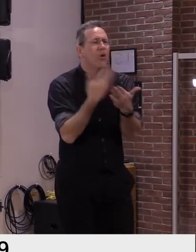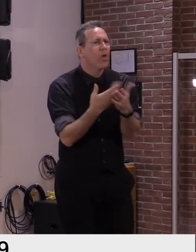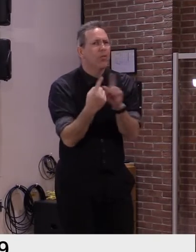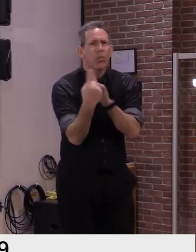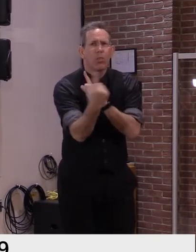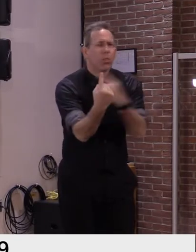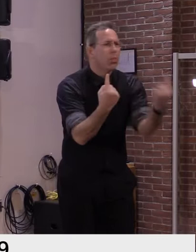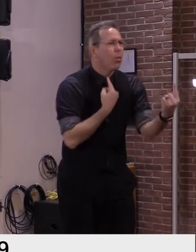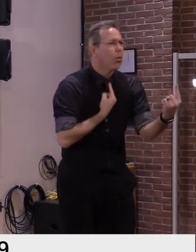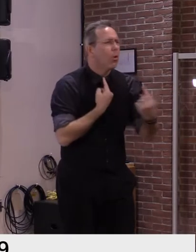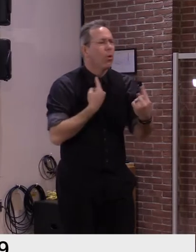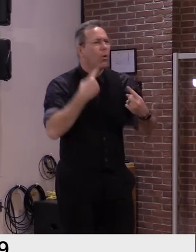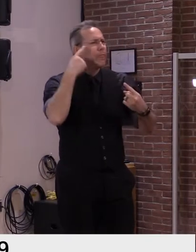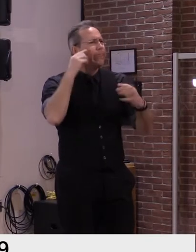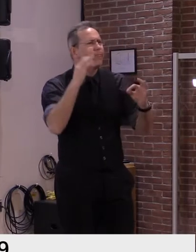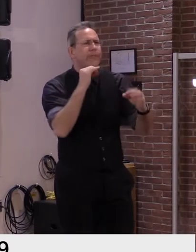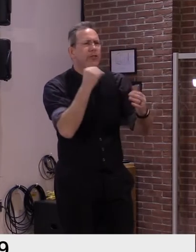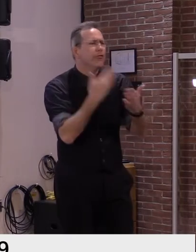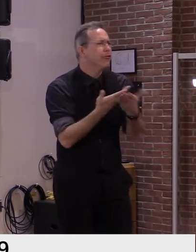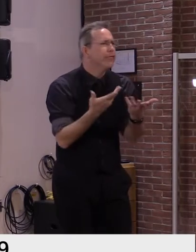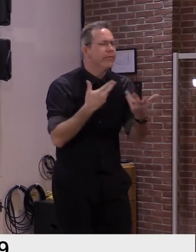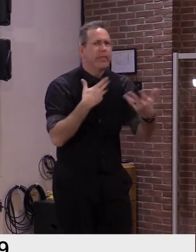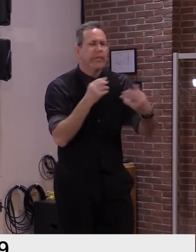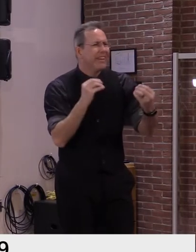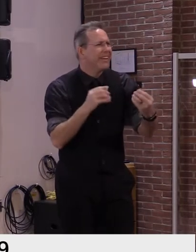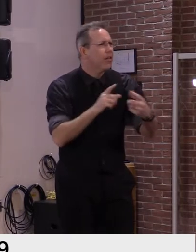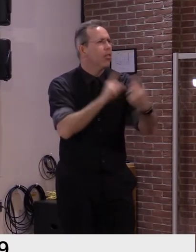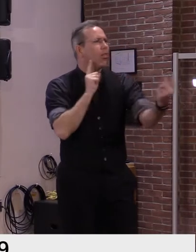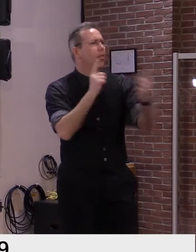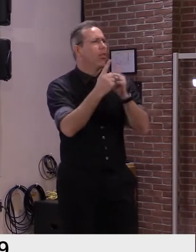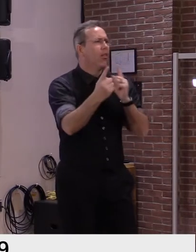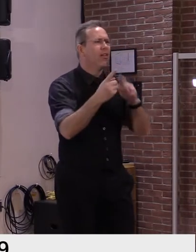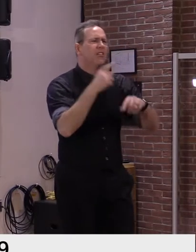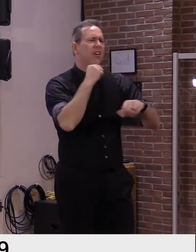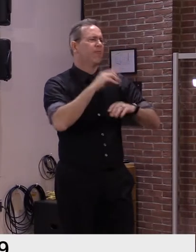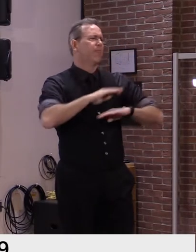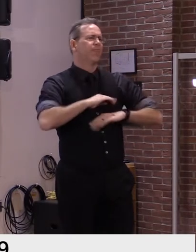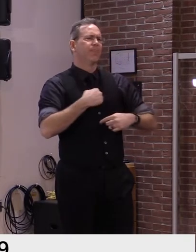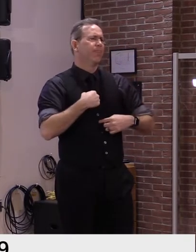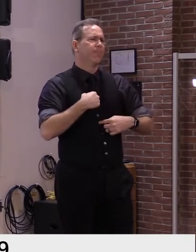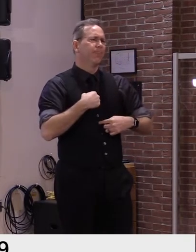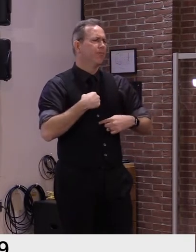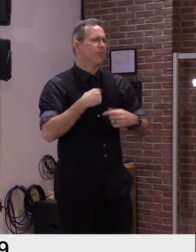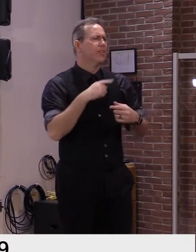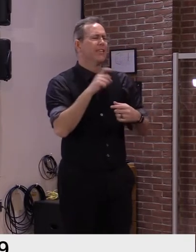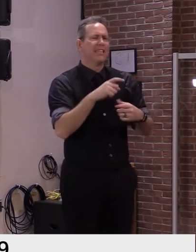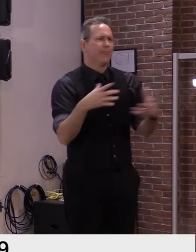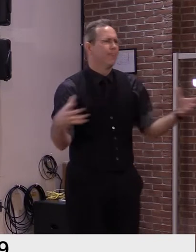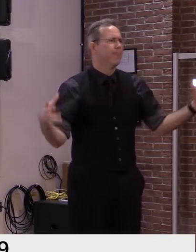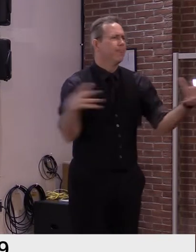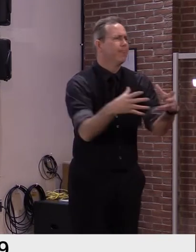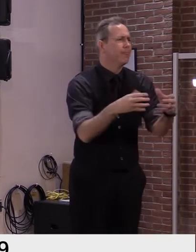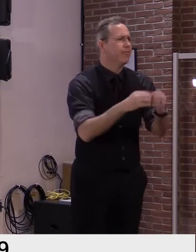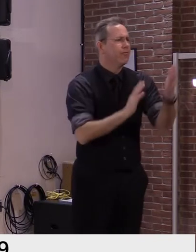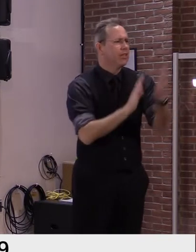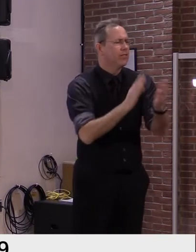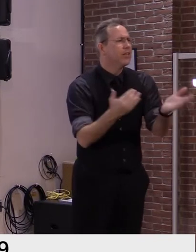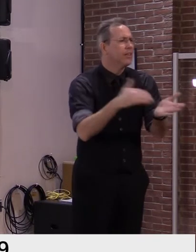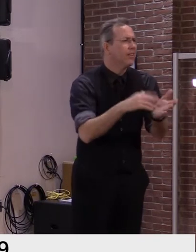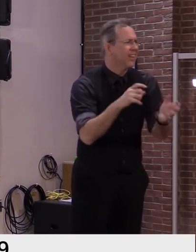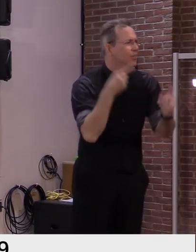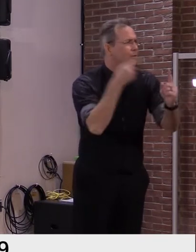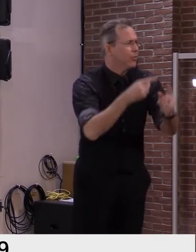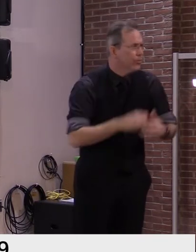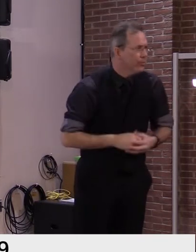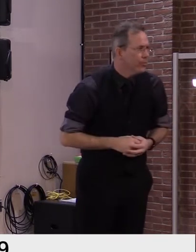in-person instruction and remote learning is not meeting their needs. To that end, we will leverage our new supply of vaccines